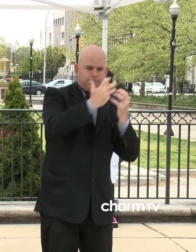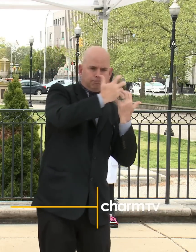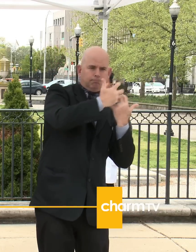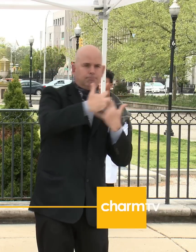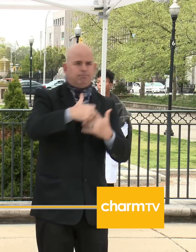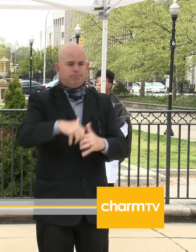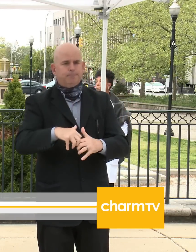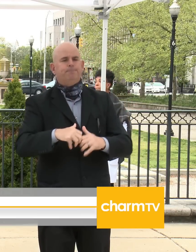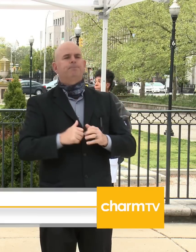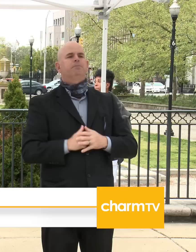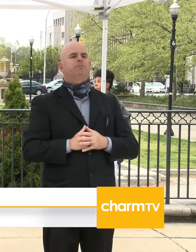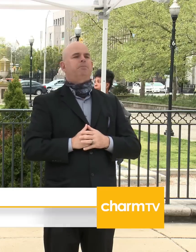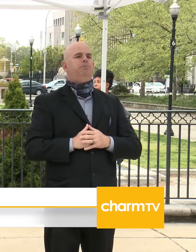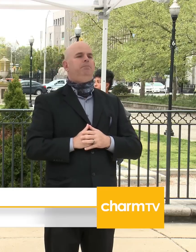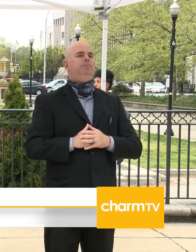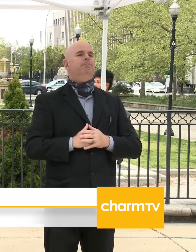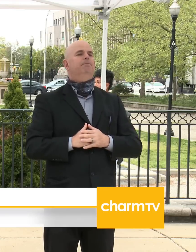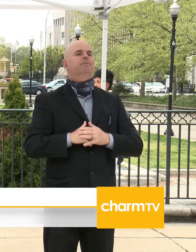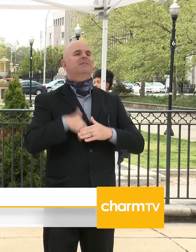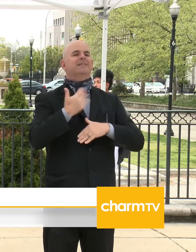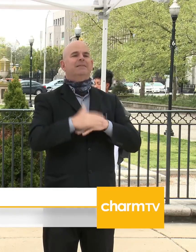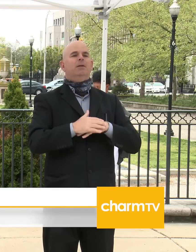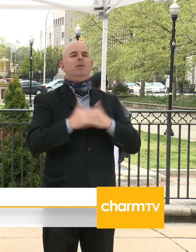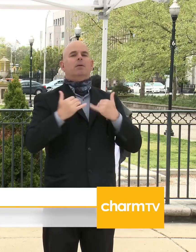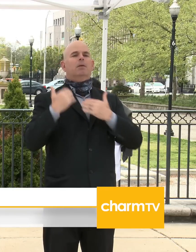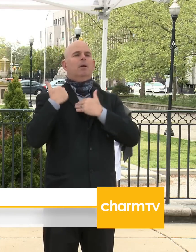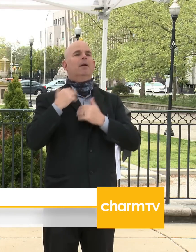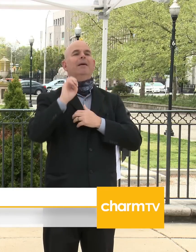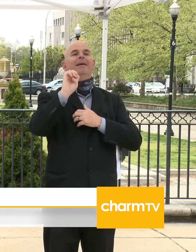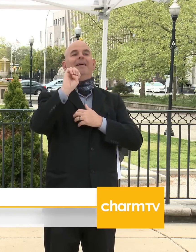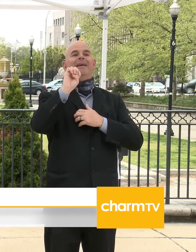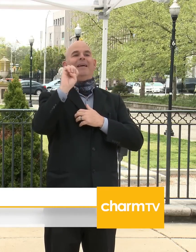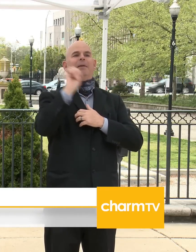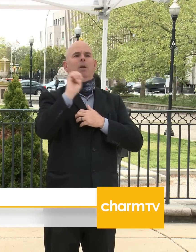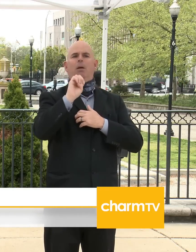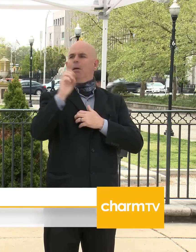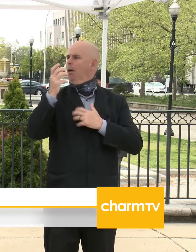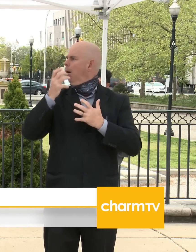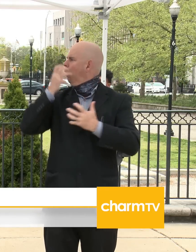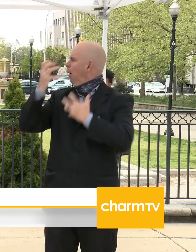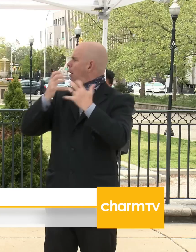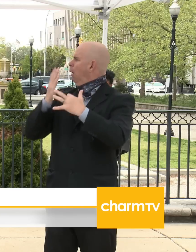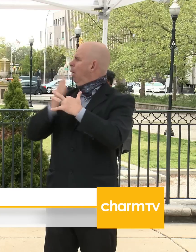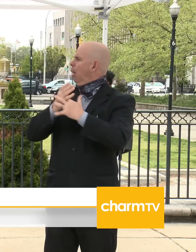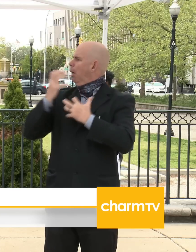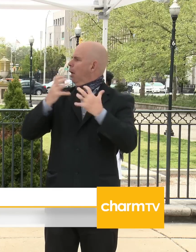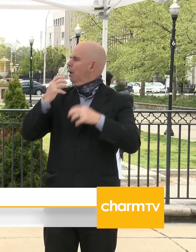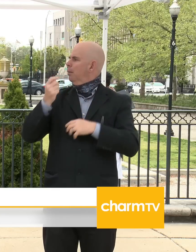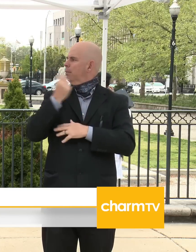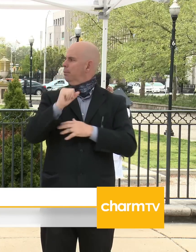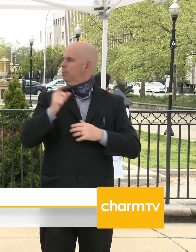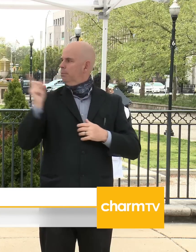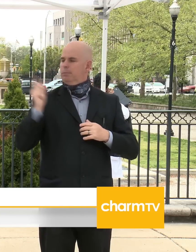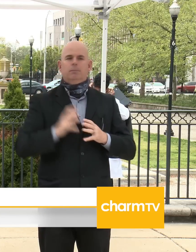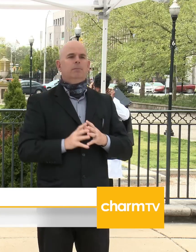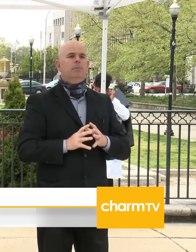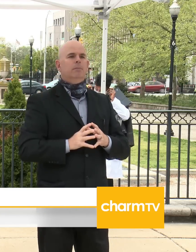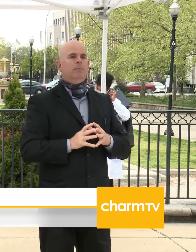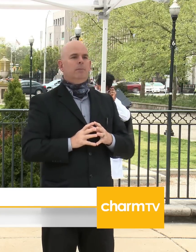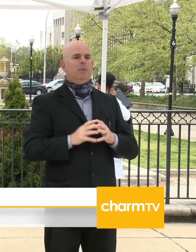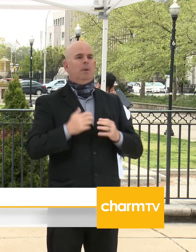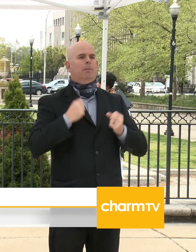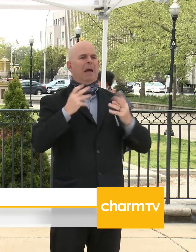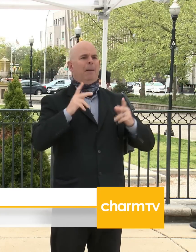city's expanded emergency food response to the coronavirus pandemic. But first, I want to recognize the many people behind this